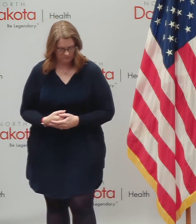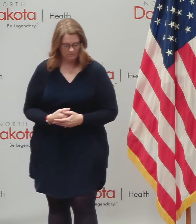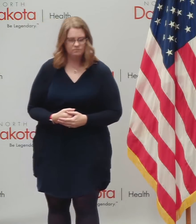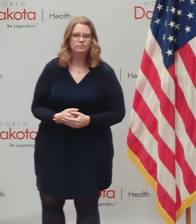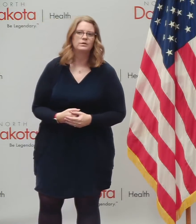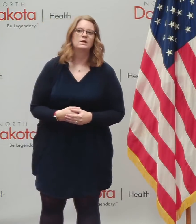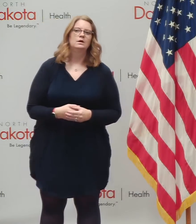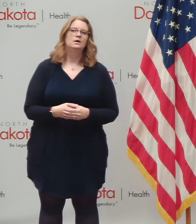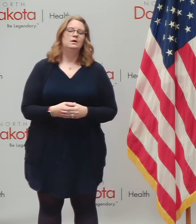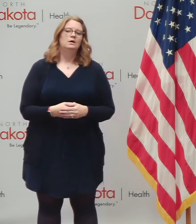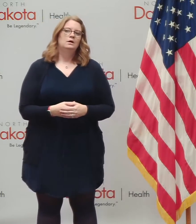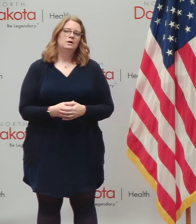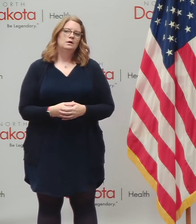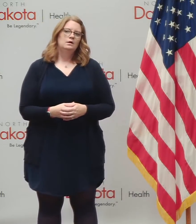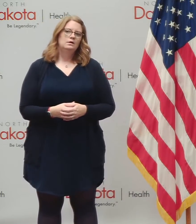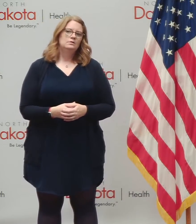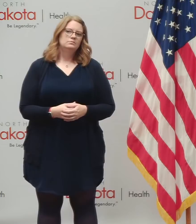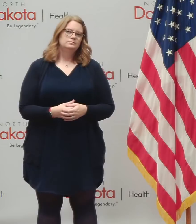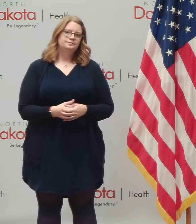We talked about